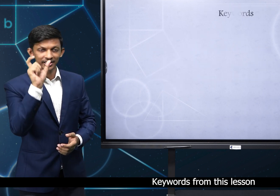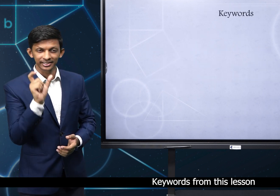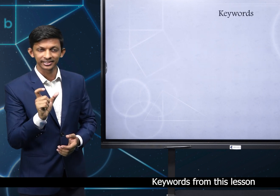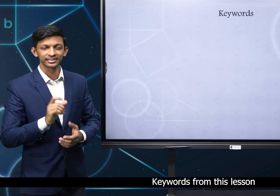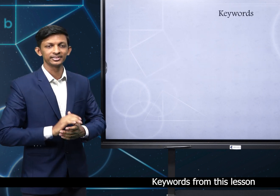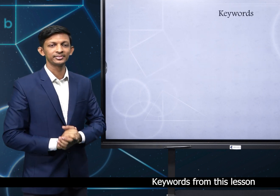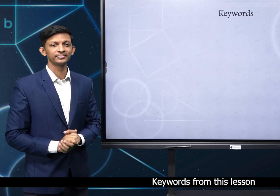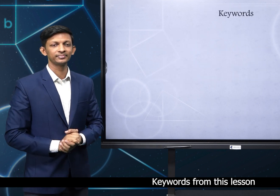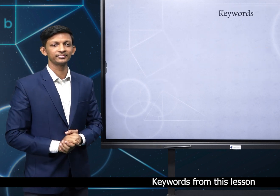Keywords from this lesson: